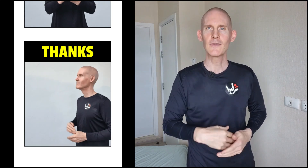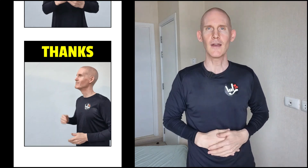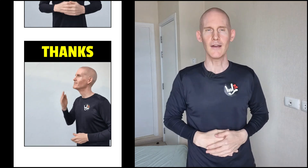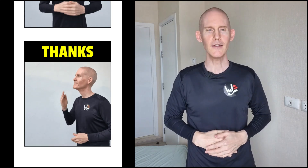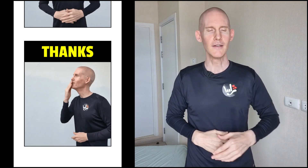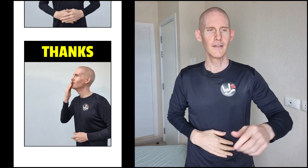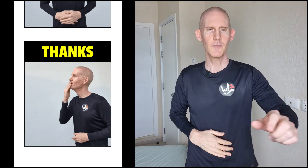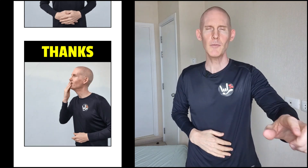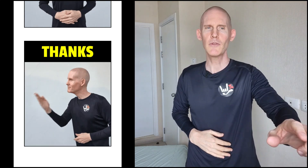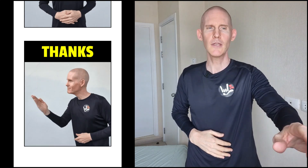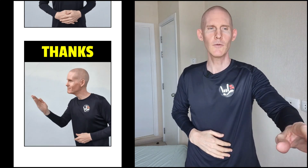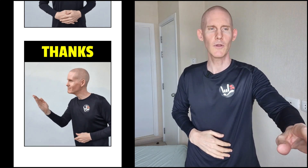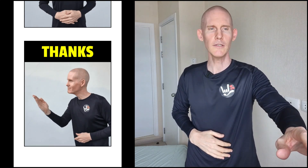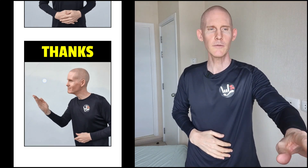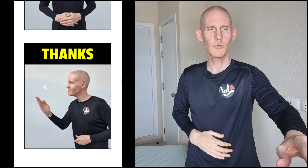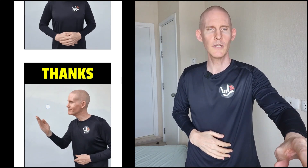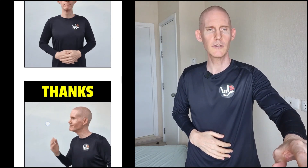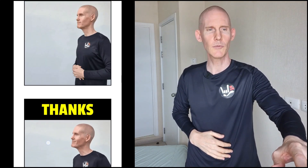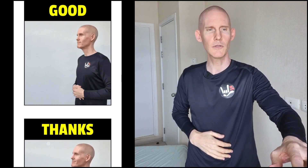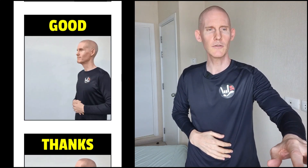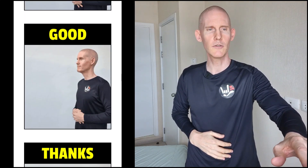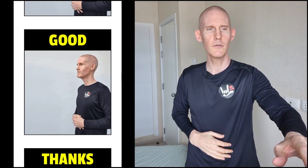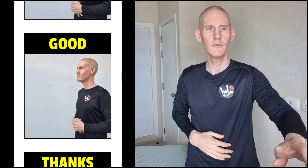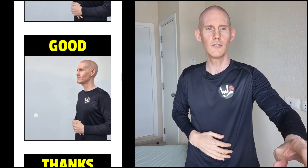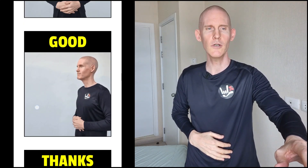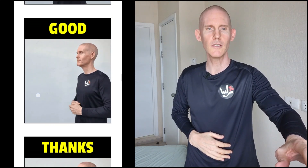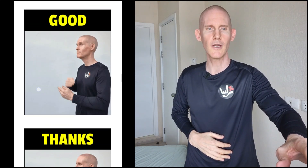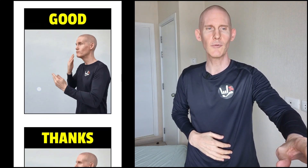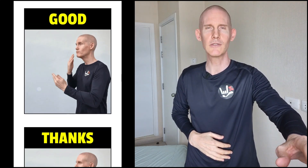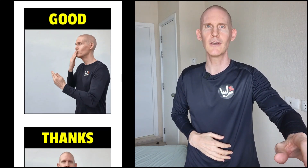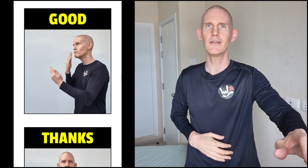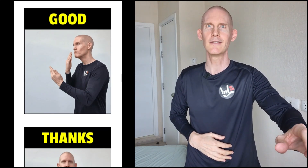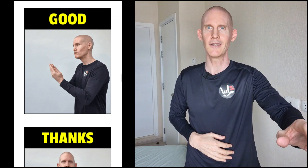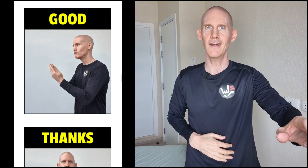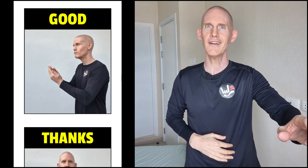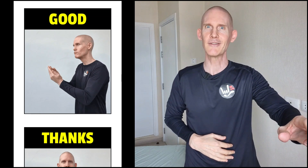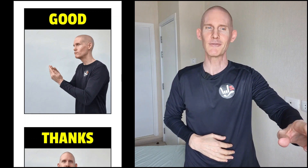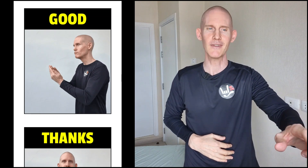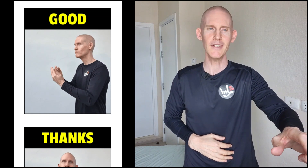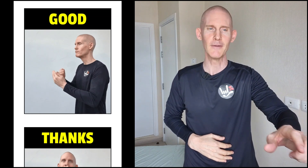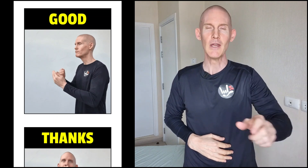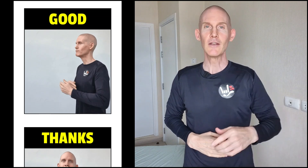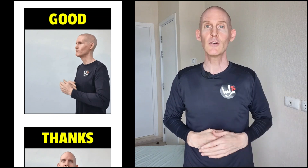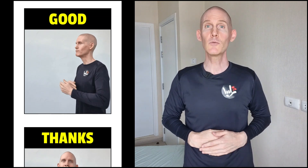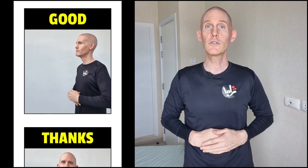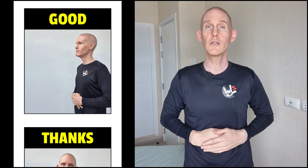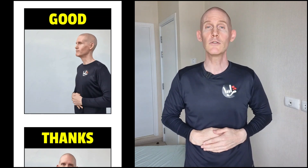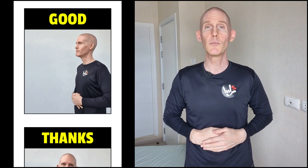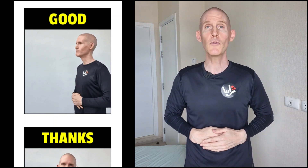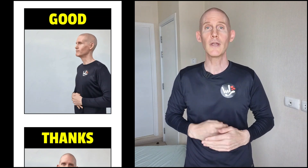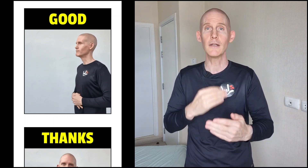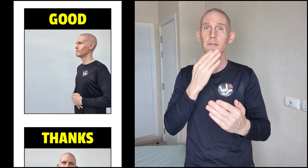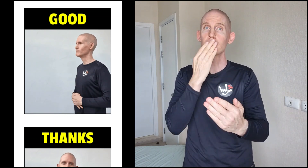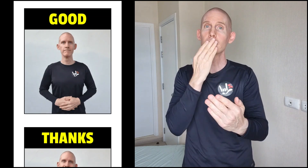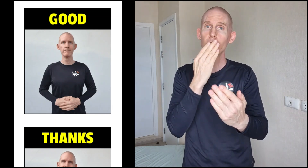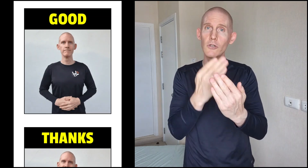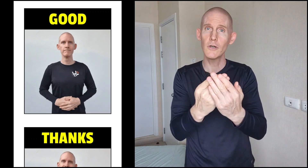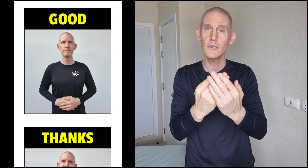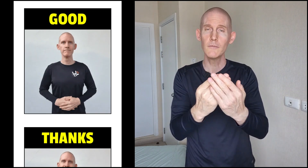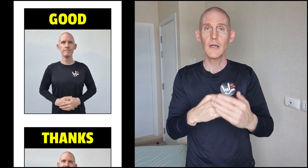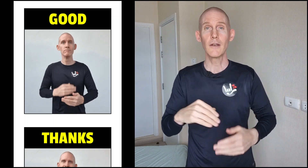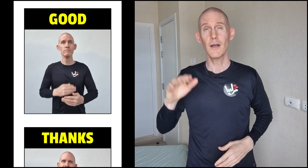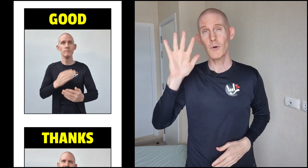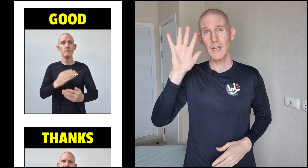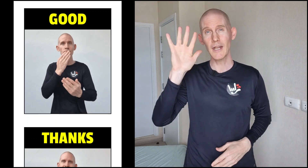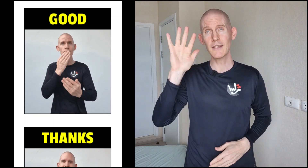Thanks. And you might be thinking, well, that's pretty similar to good. And I would say, yeah, that's right. Good, we're just going to use both hands.